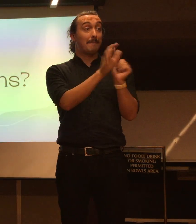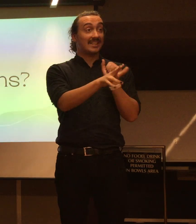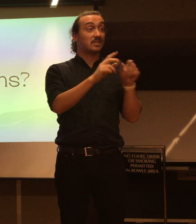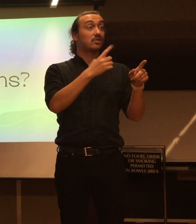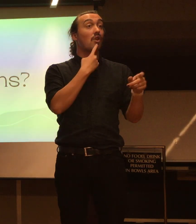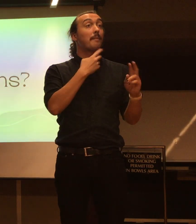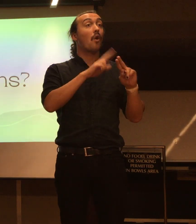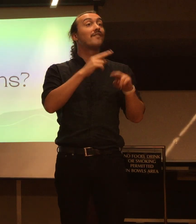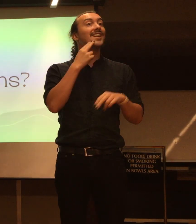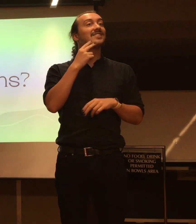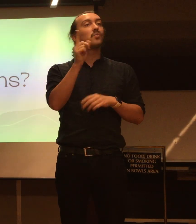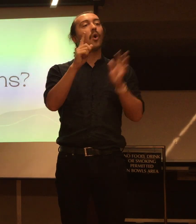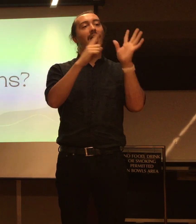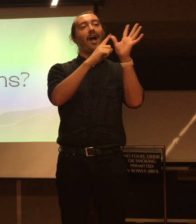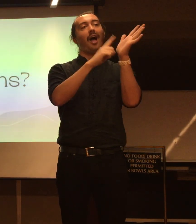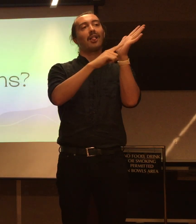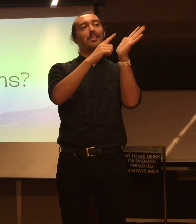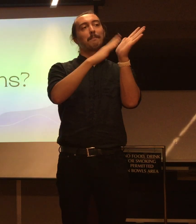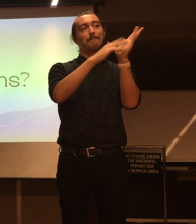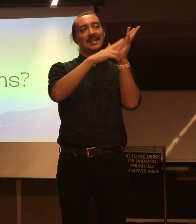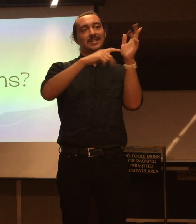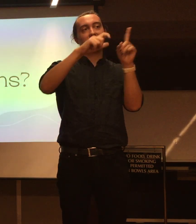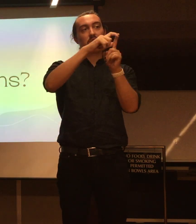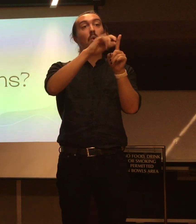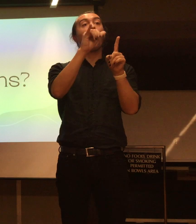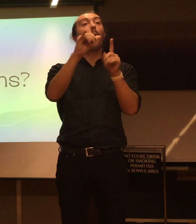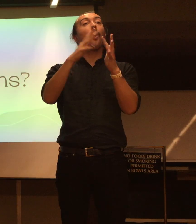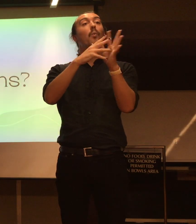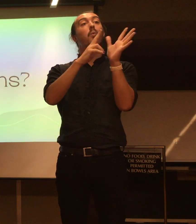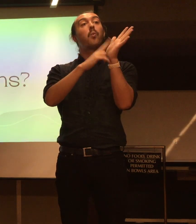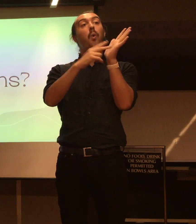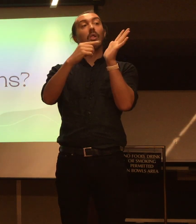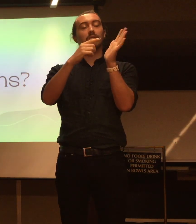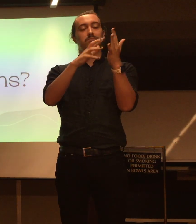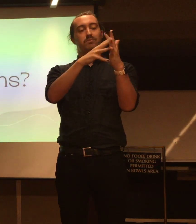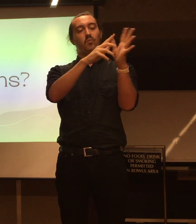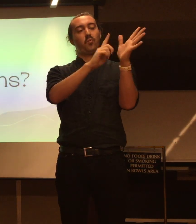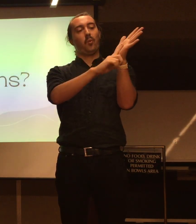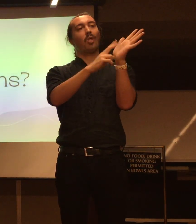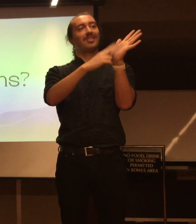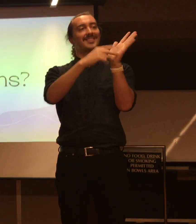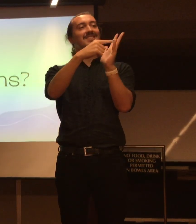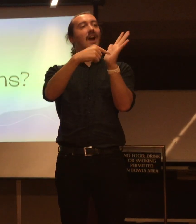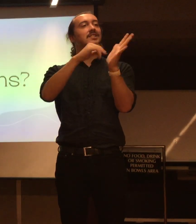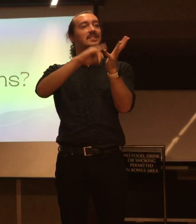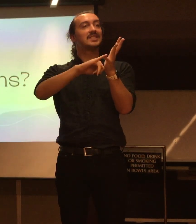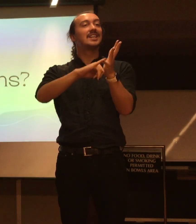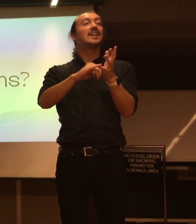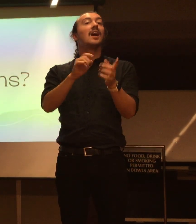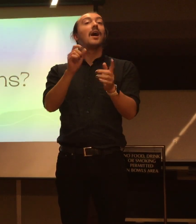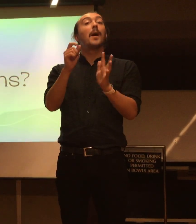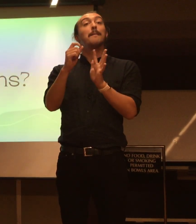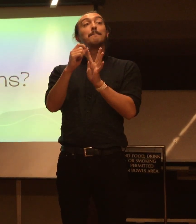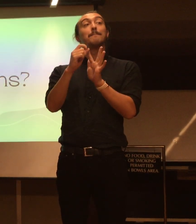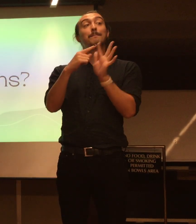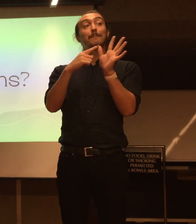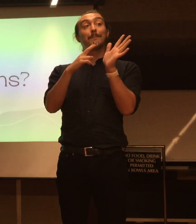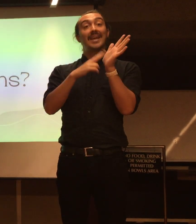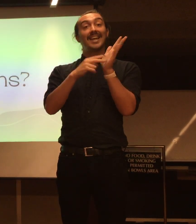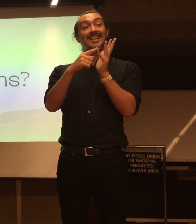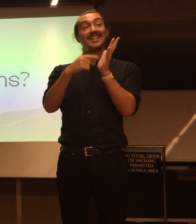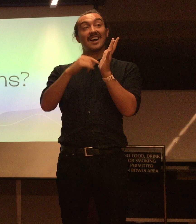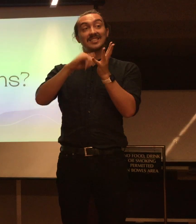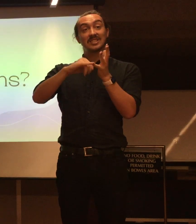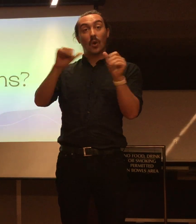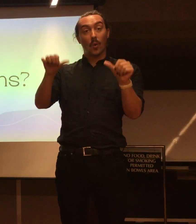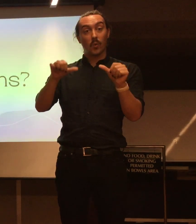or walnuts are good. Peanuts are okay sometimes because they have